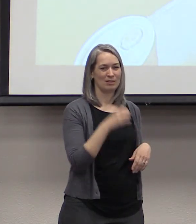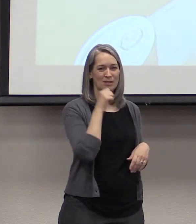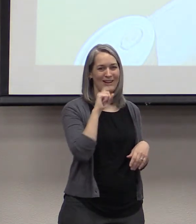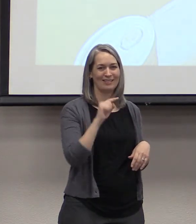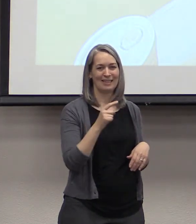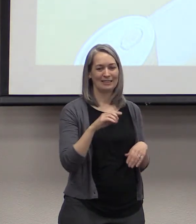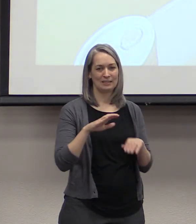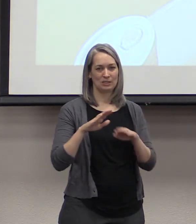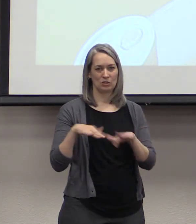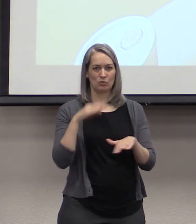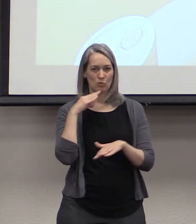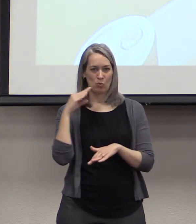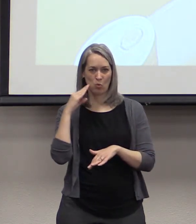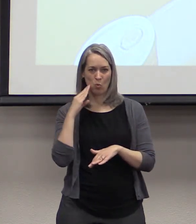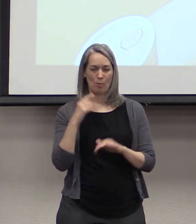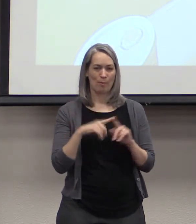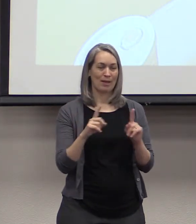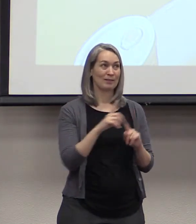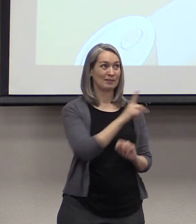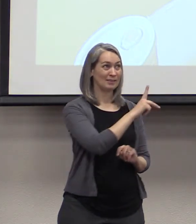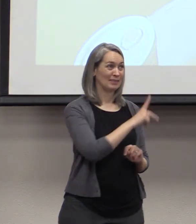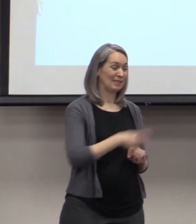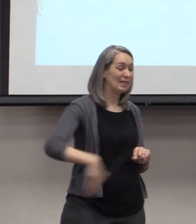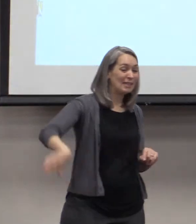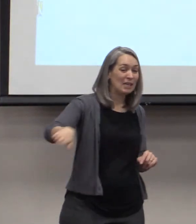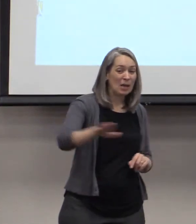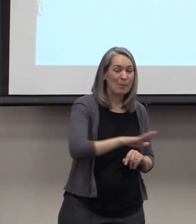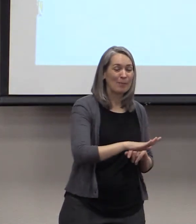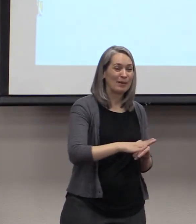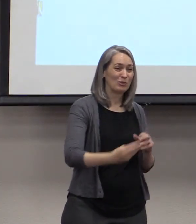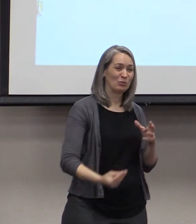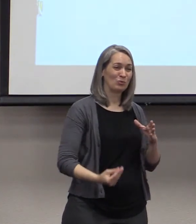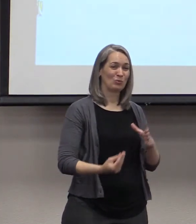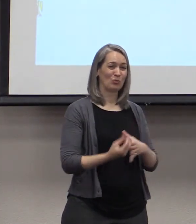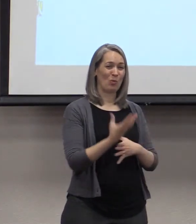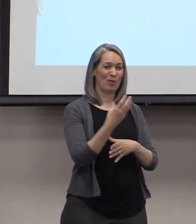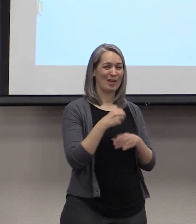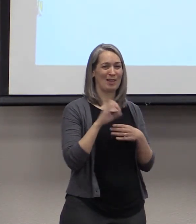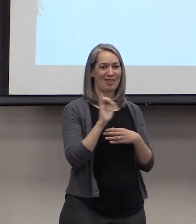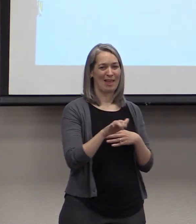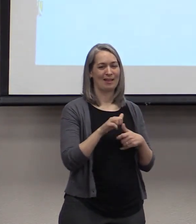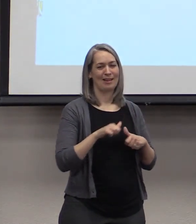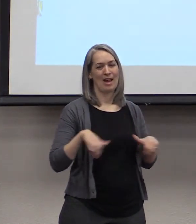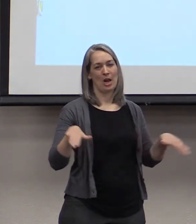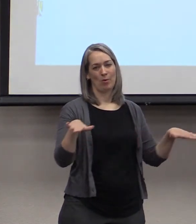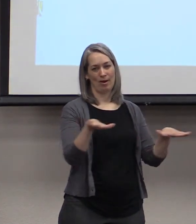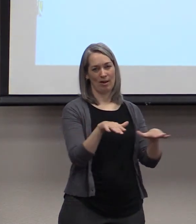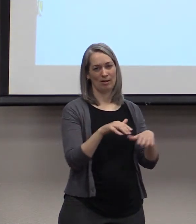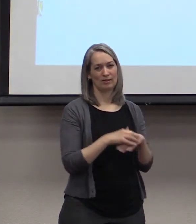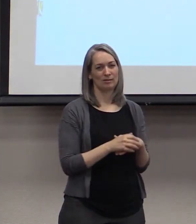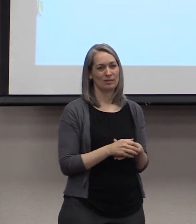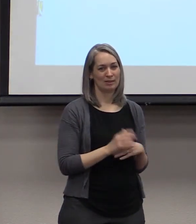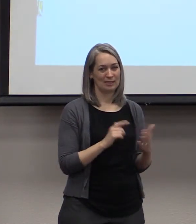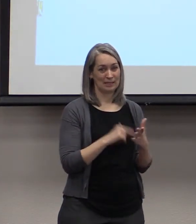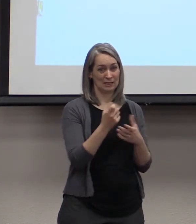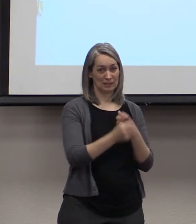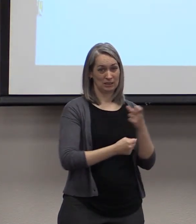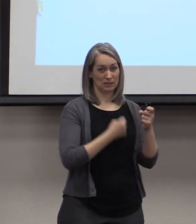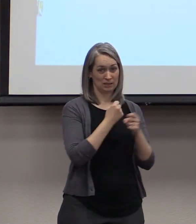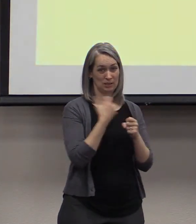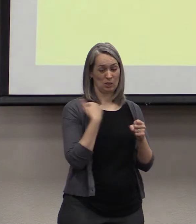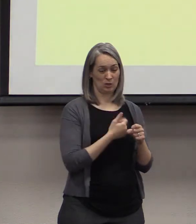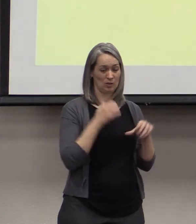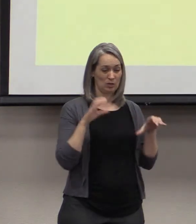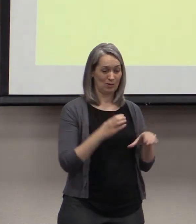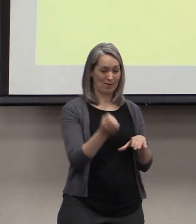the children's home. It's the kingdom as a whole is growing there. And this year I was able to, when we were doing